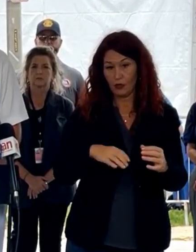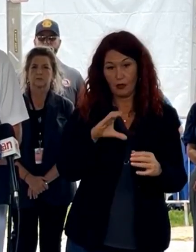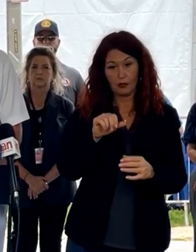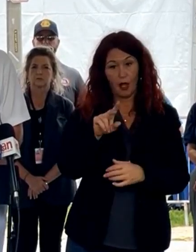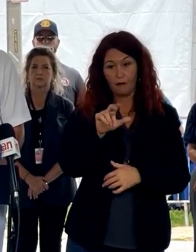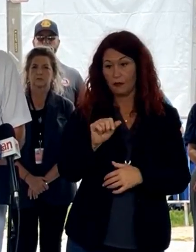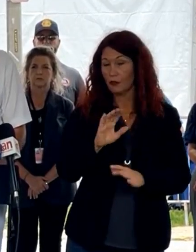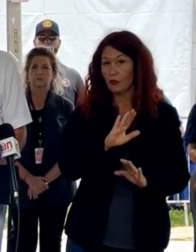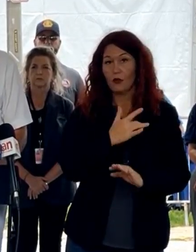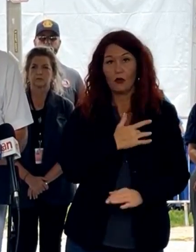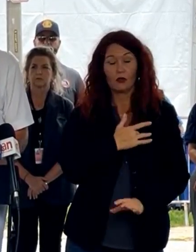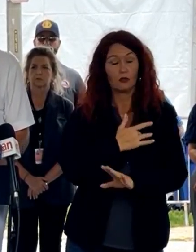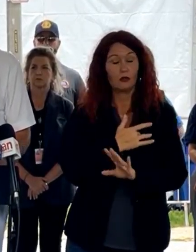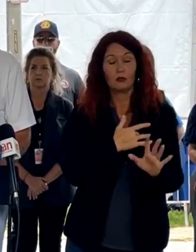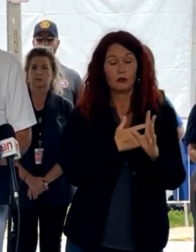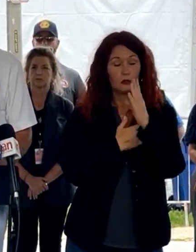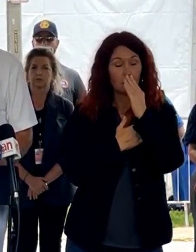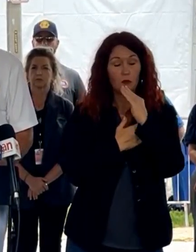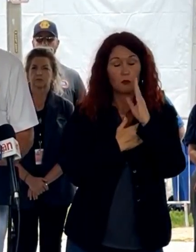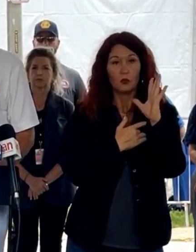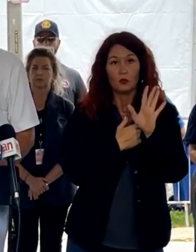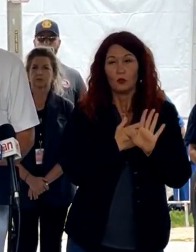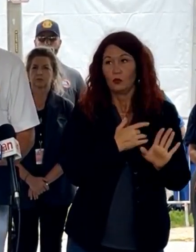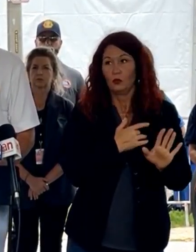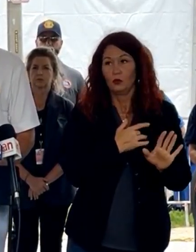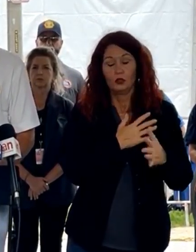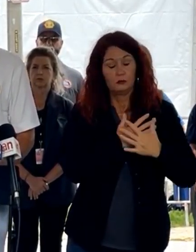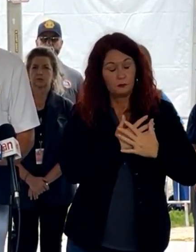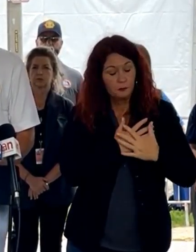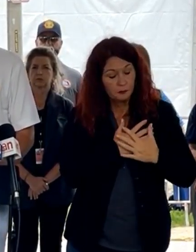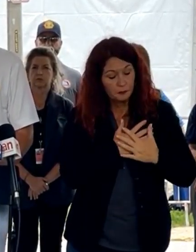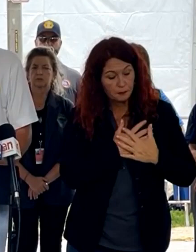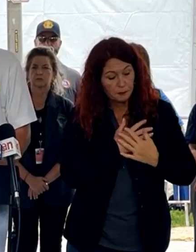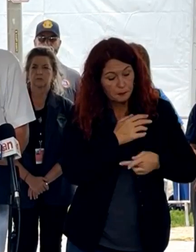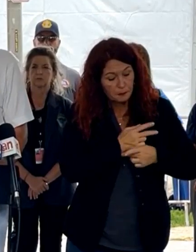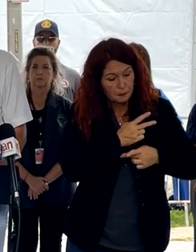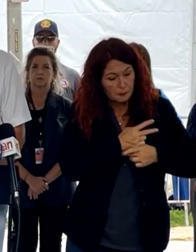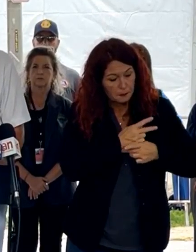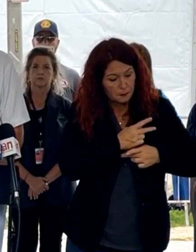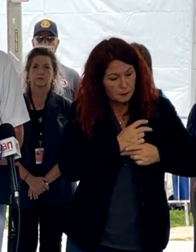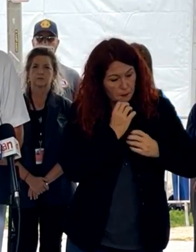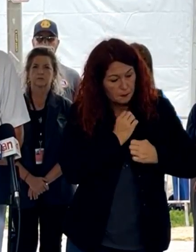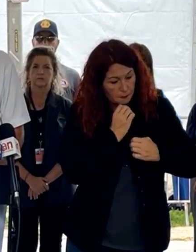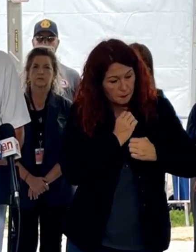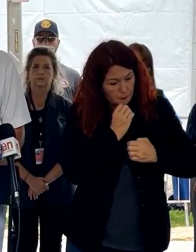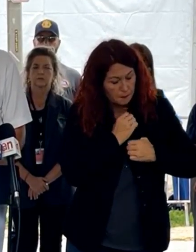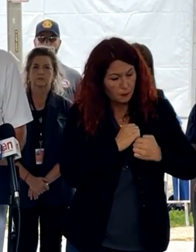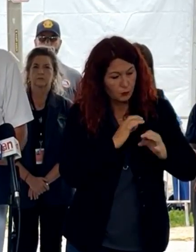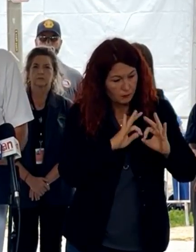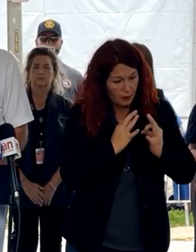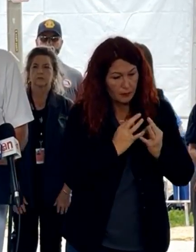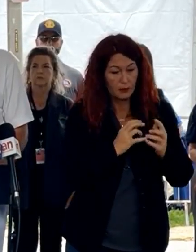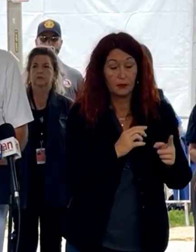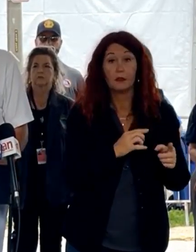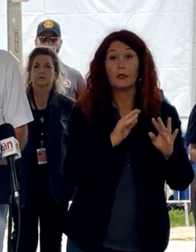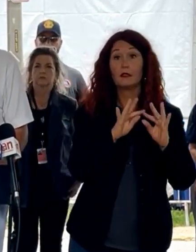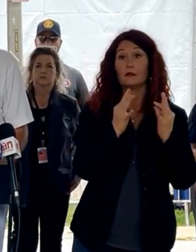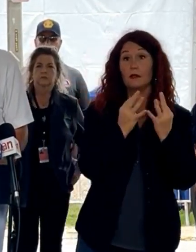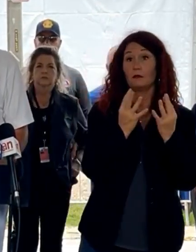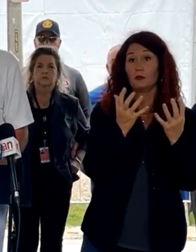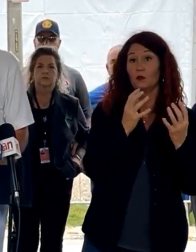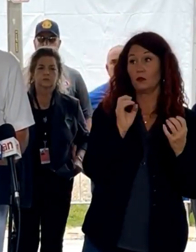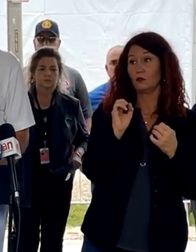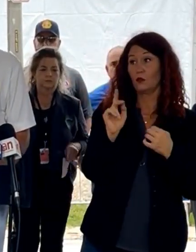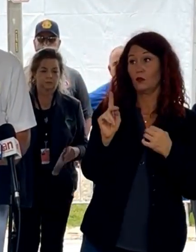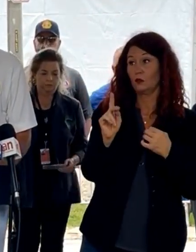of the families. They've asked me if they can somehow get back down to the site to visit. I told them